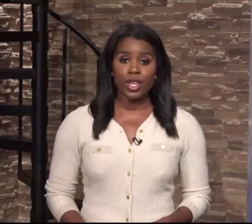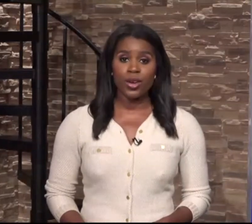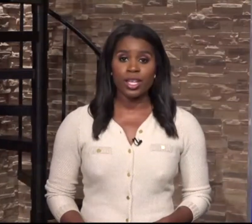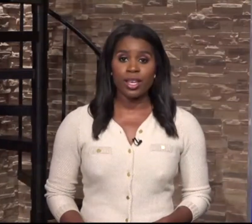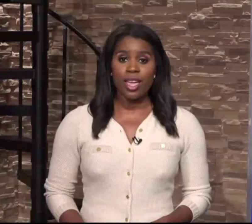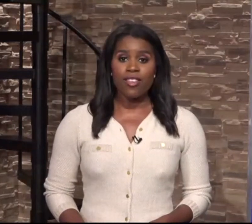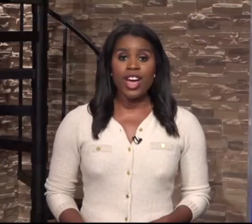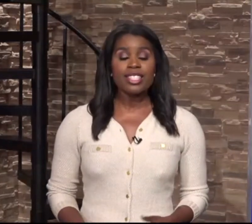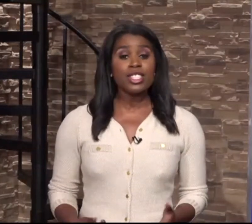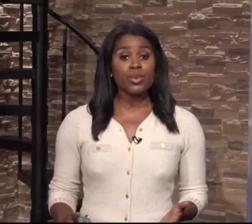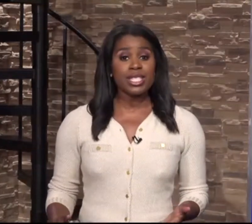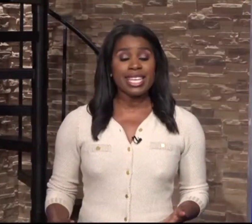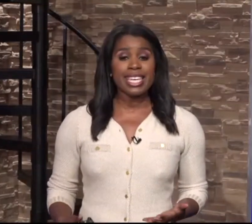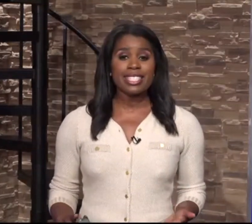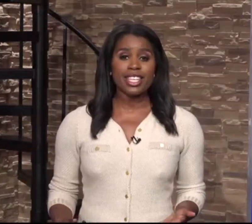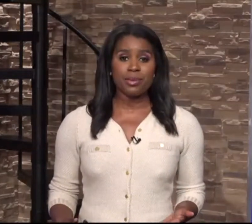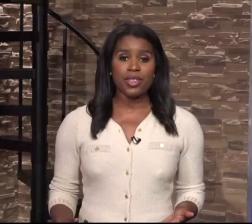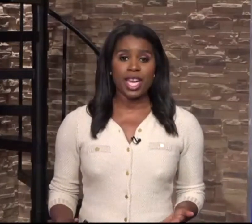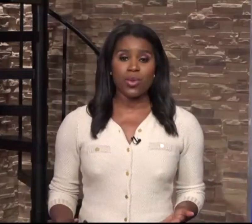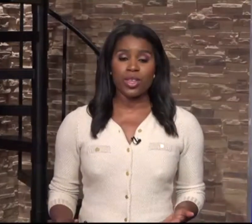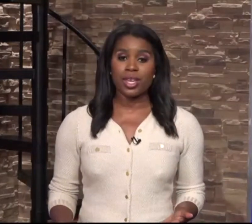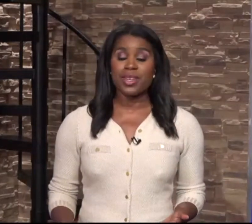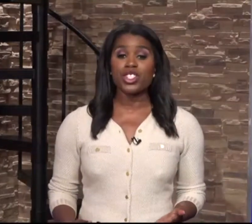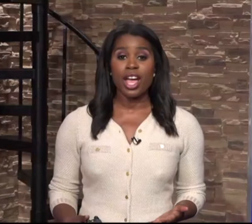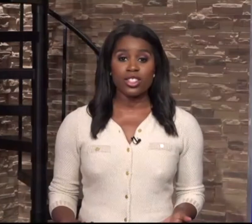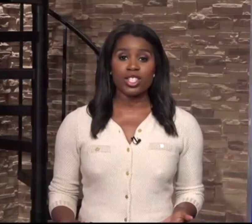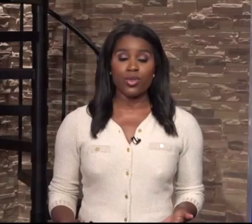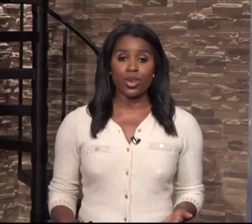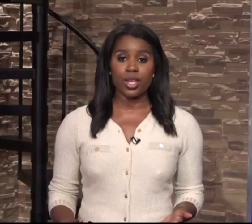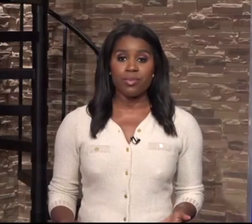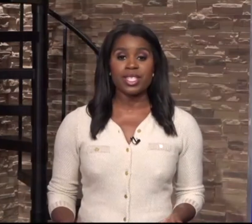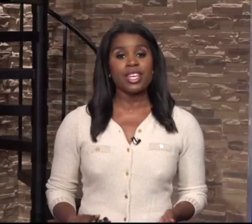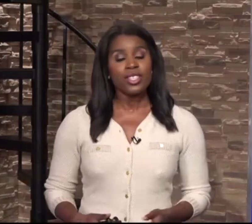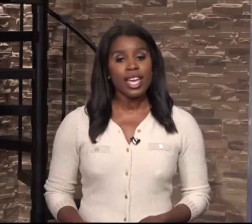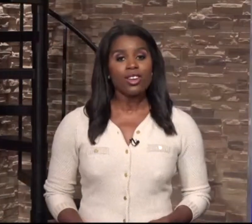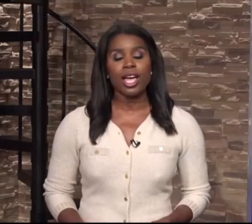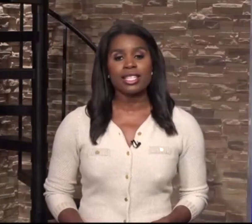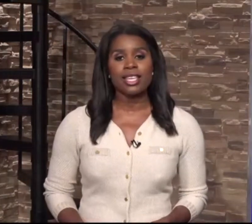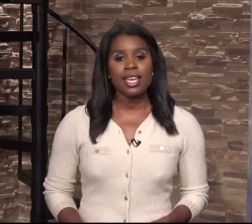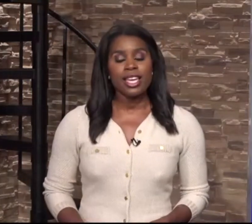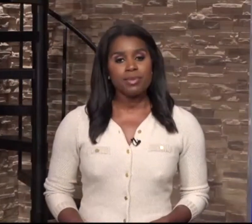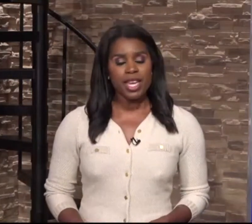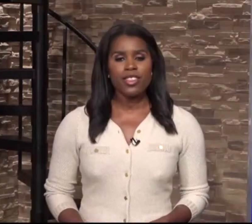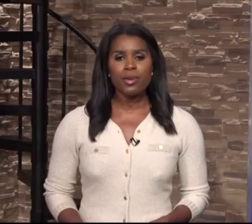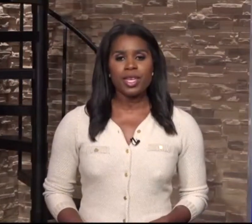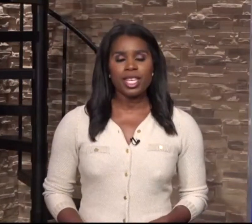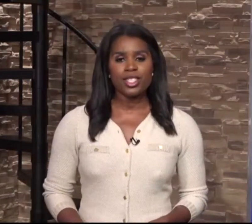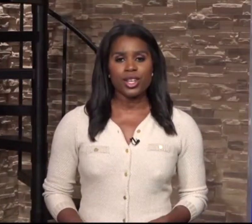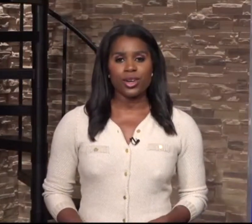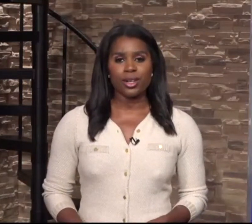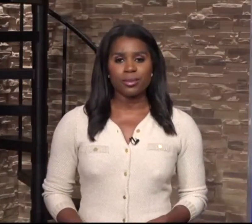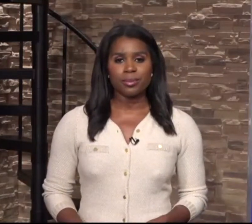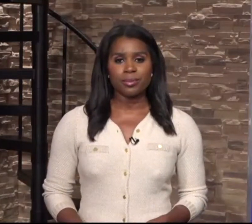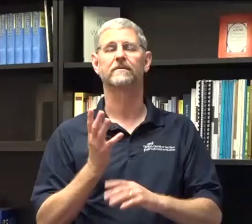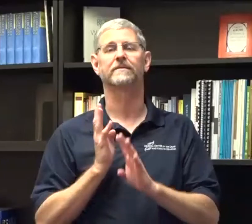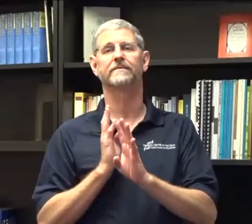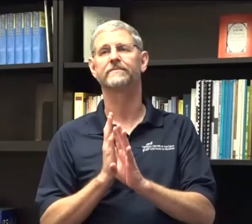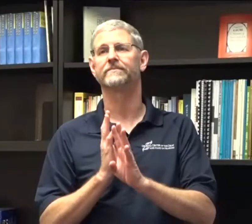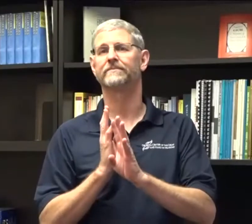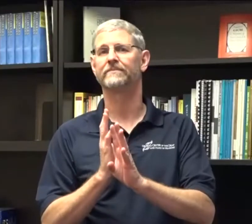hearing. Finding someone to easily communicate with can be challenging for them, but Delta Airlines is making it a bit easier. Say if you're even waiting in